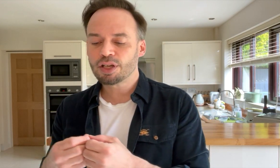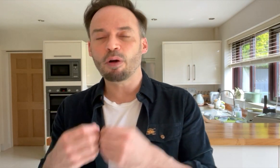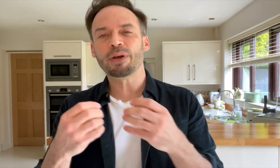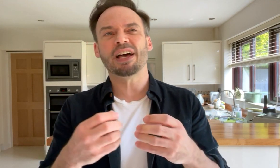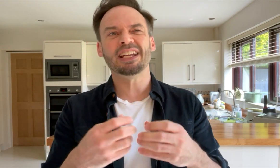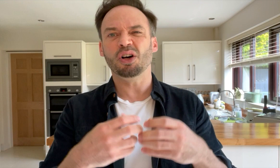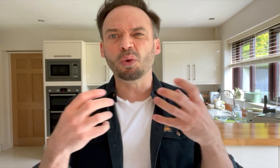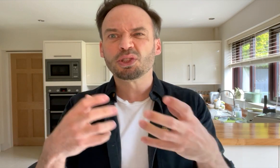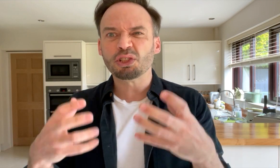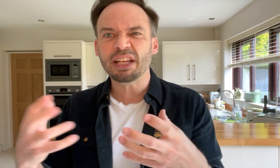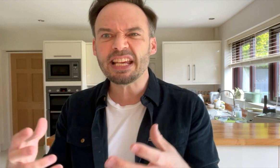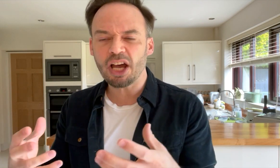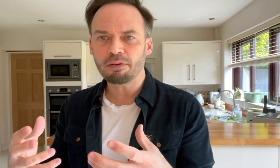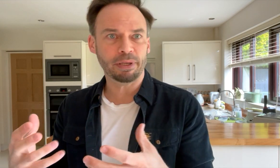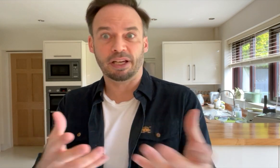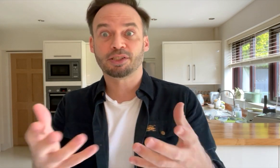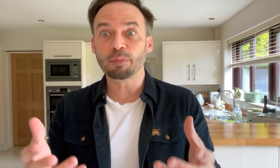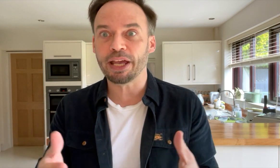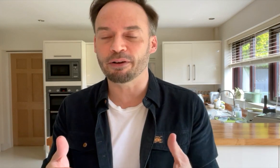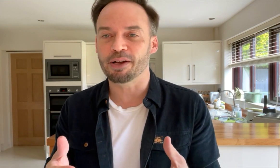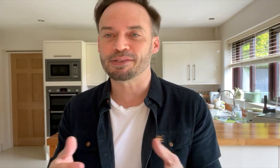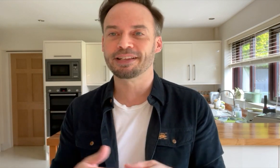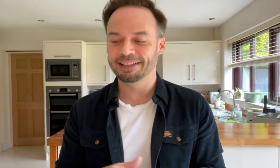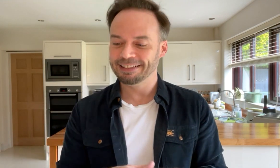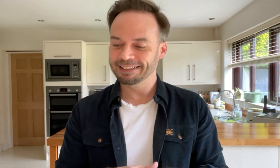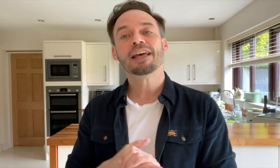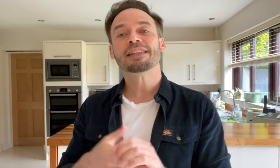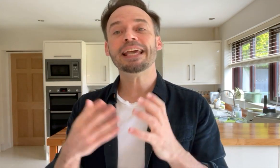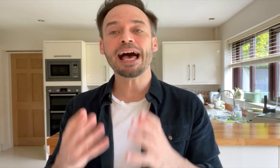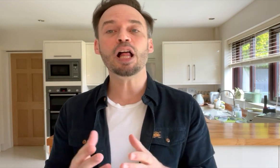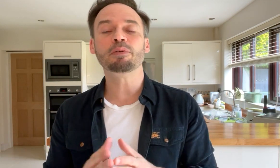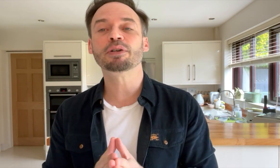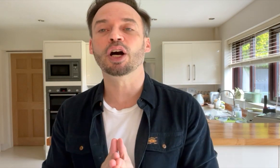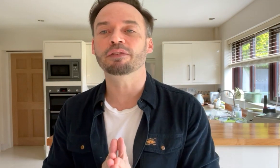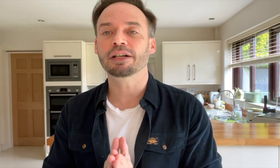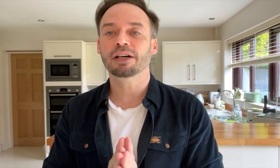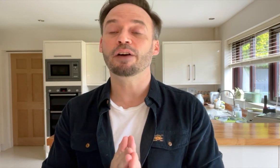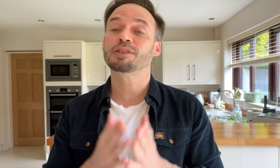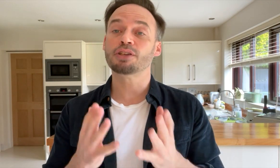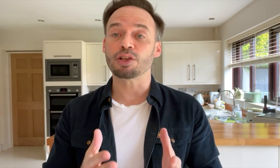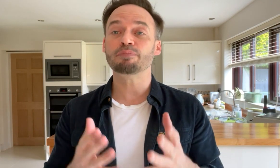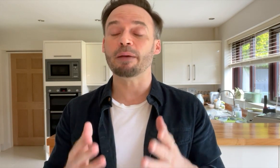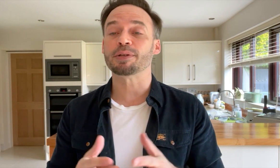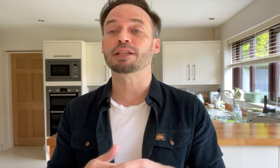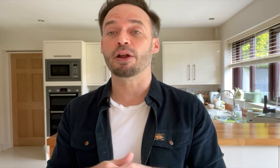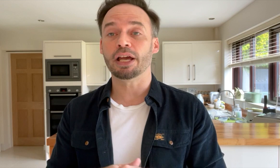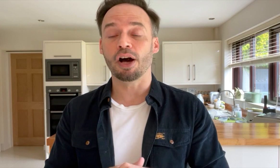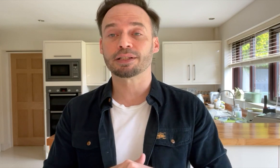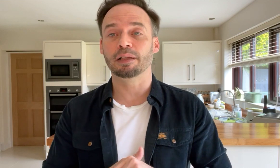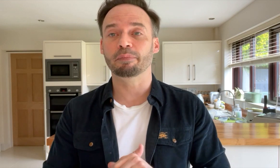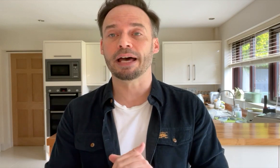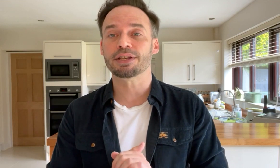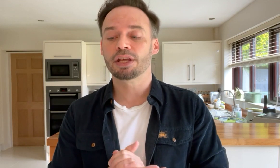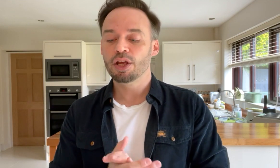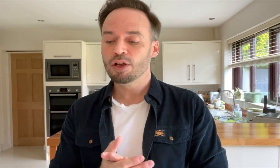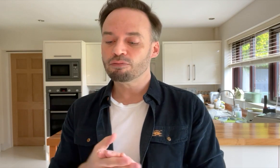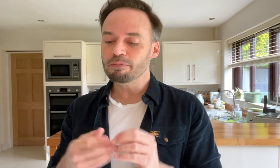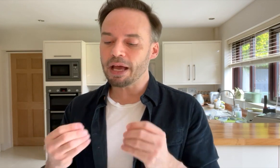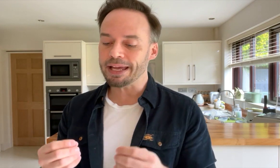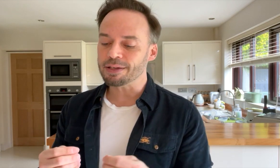come up with like an alter ego a bit like superheroes the album cover of sergeant pepper's lonely hearts club band remains